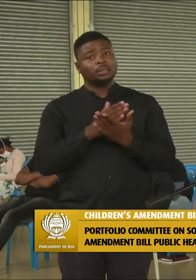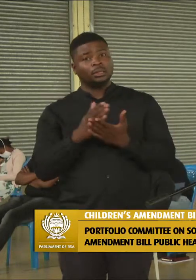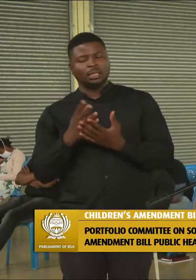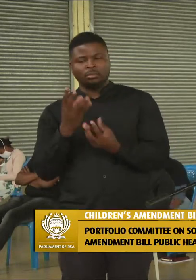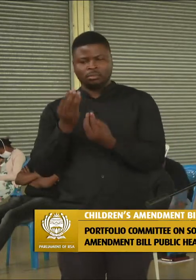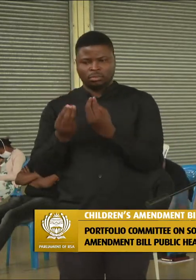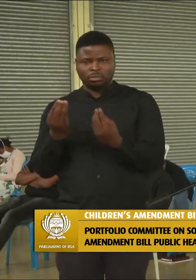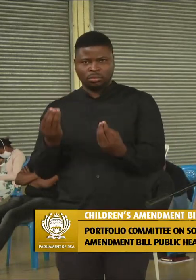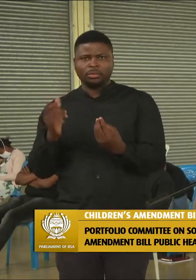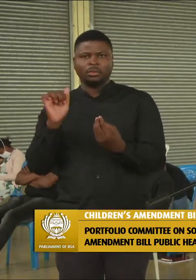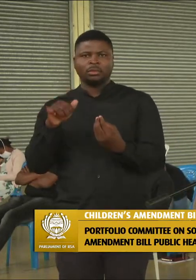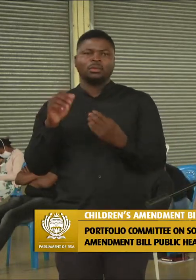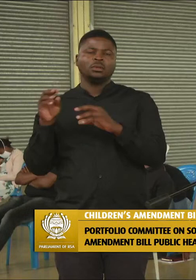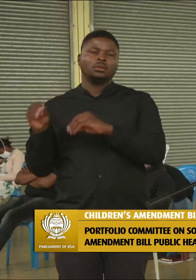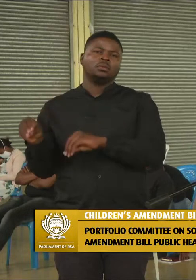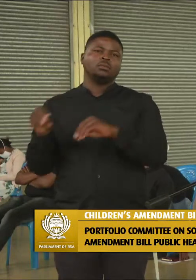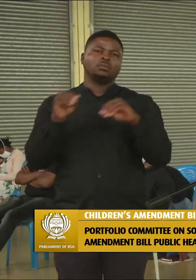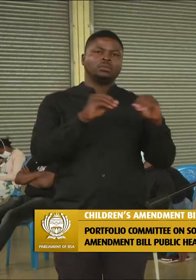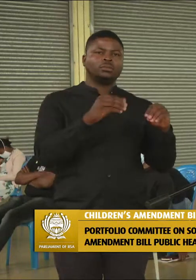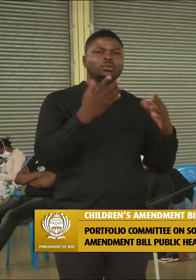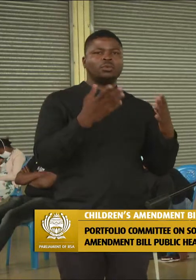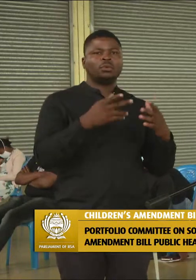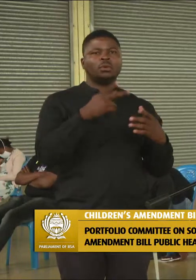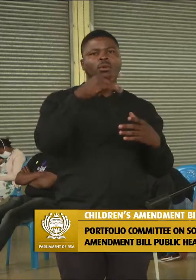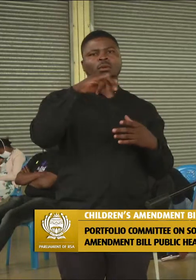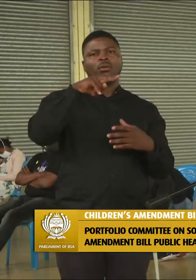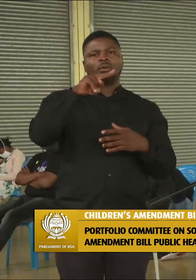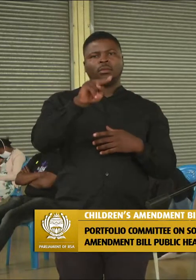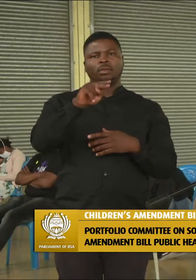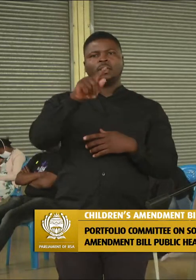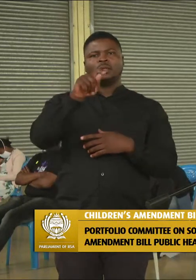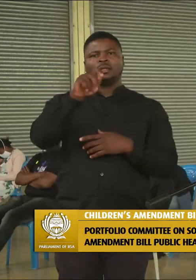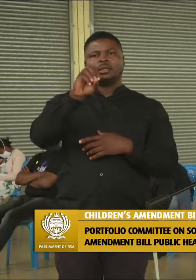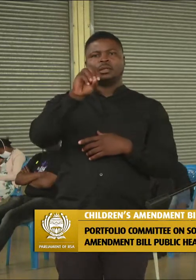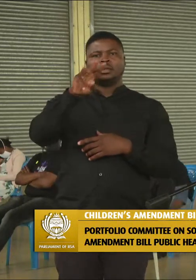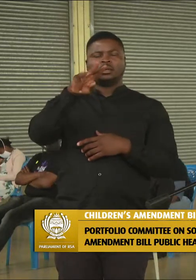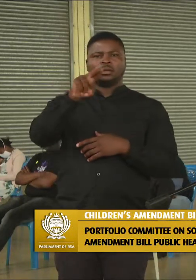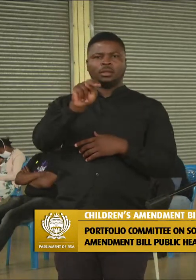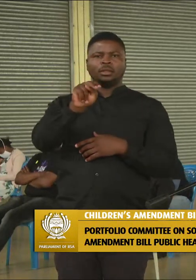zireferiwe ePinetown ngizokhuluma nje ePinetown ngoba iyona